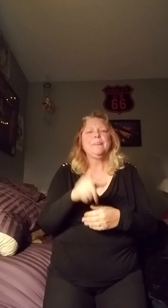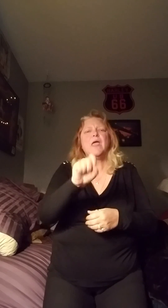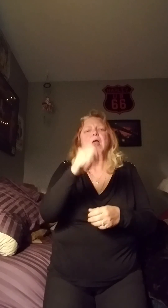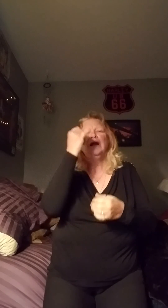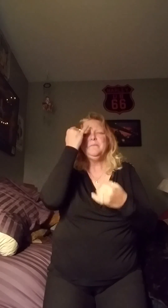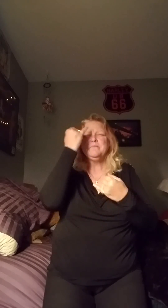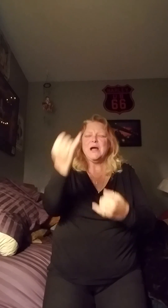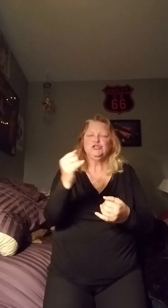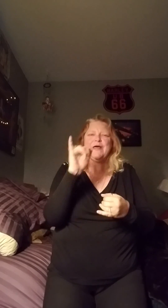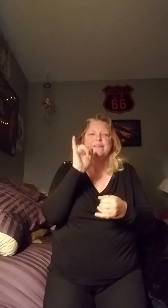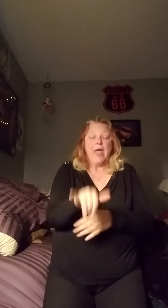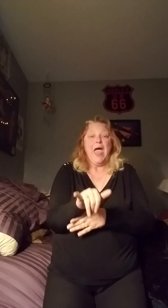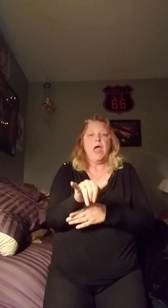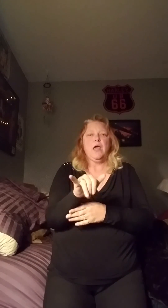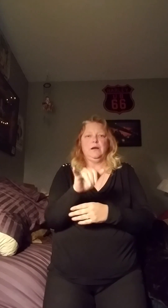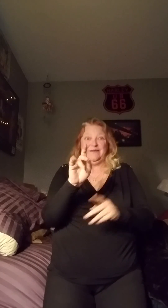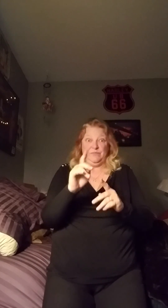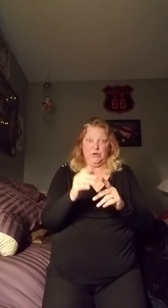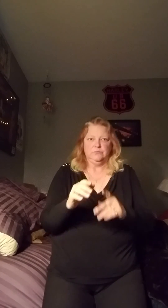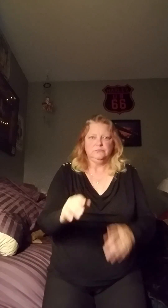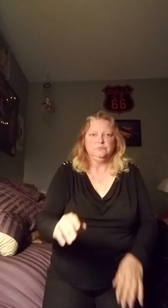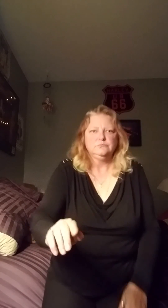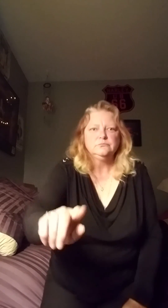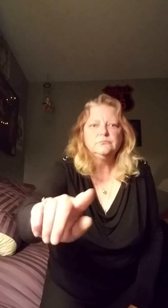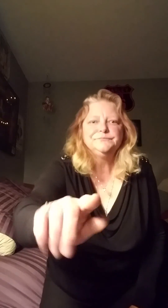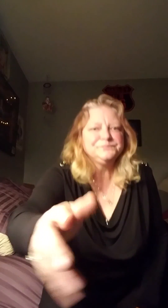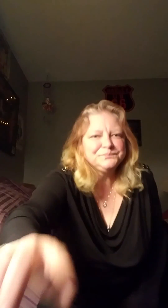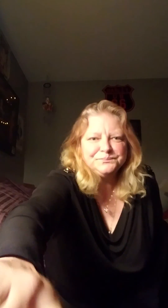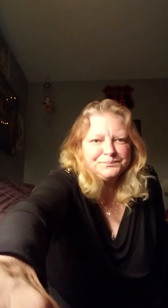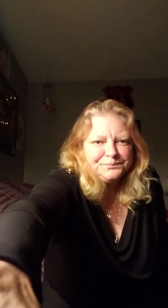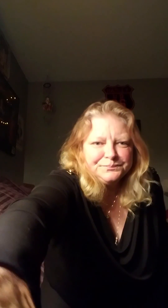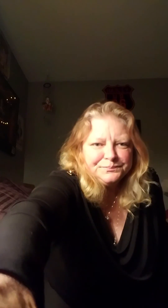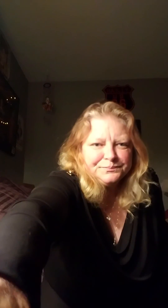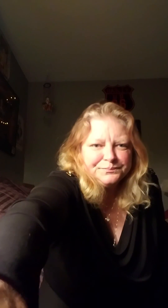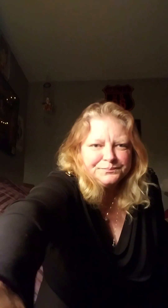this attracts every self-help huckster you could imagine. On the other